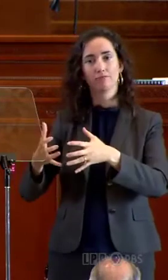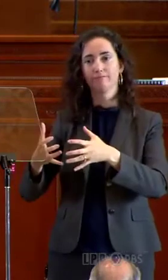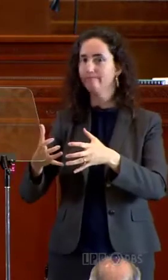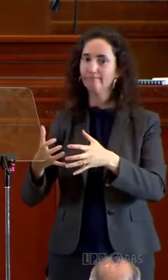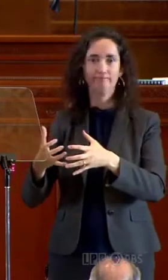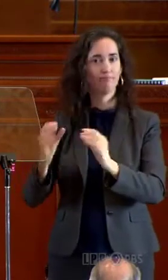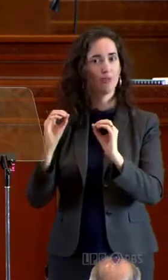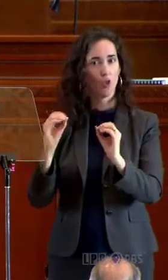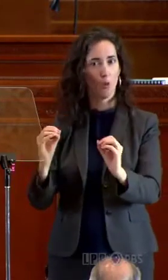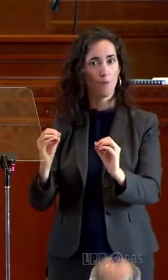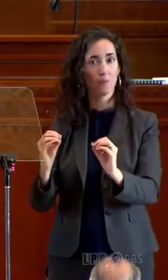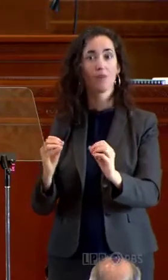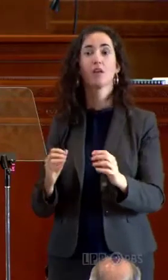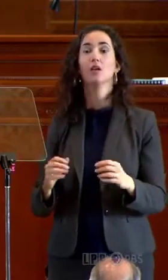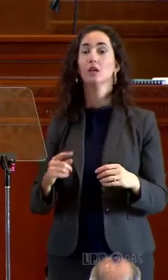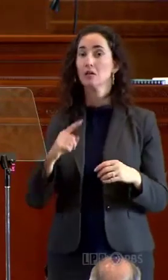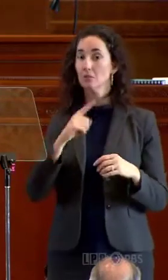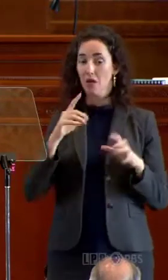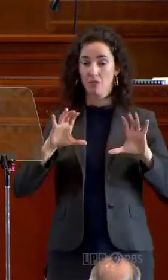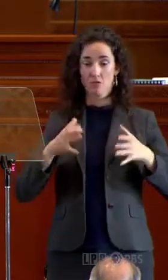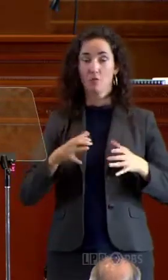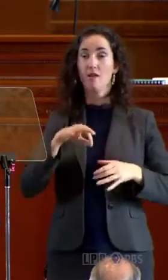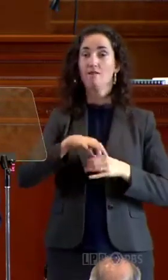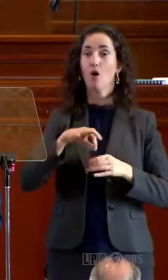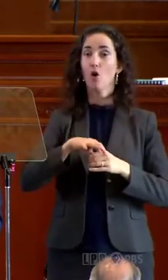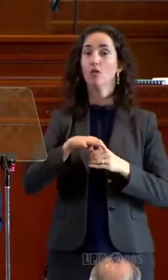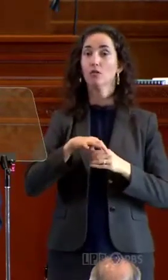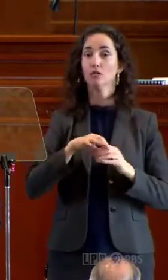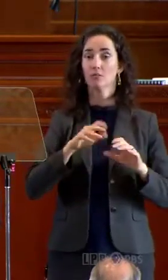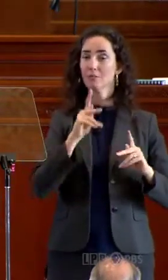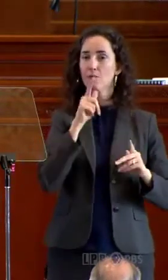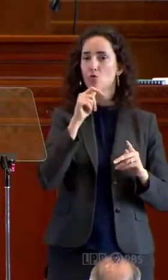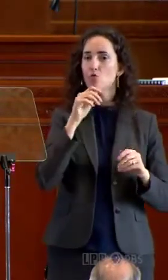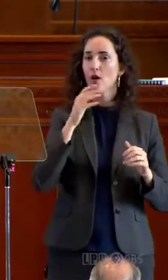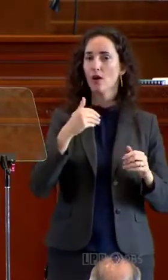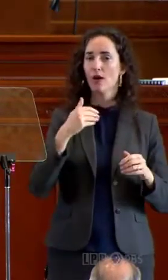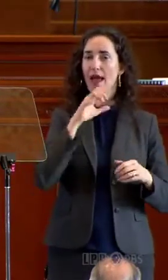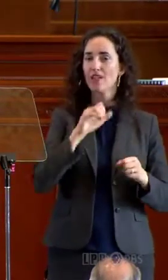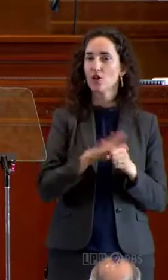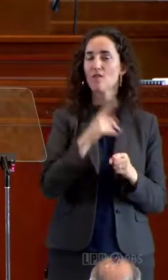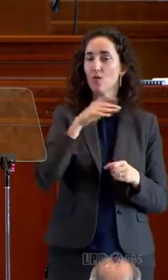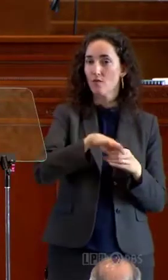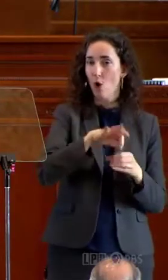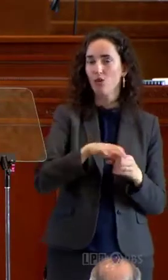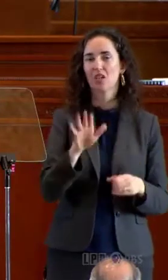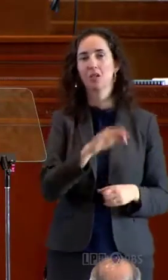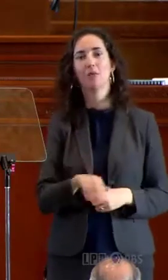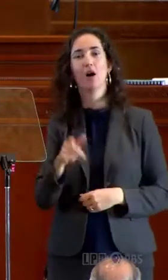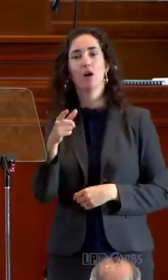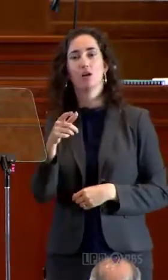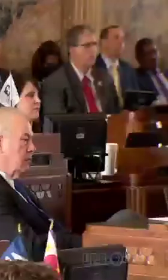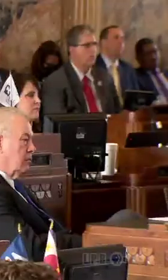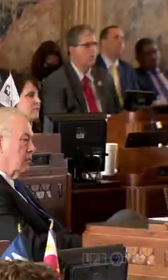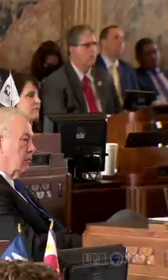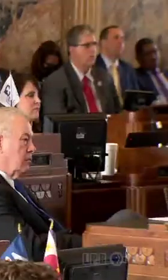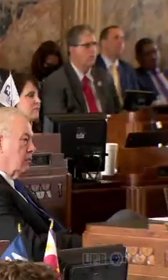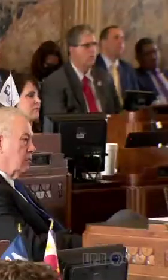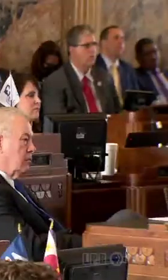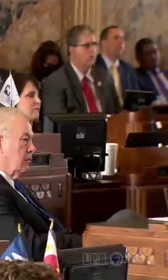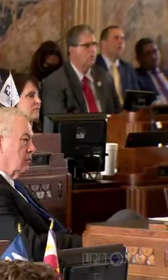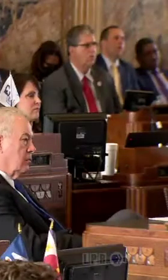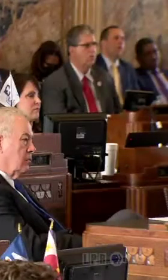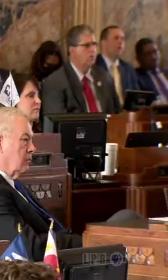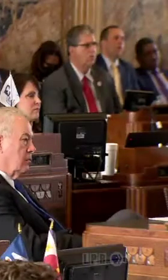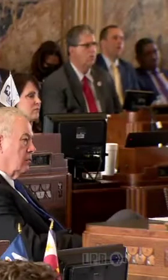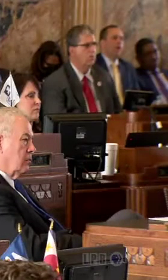The African American voting age population in the state is 31.2%, basically a third of our population. And it's